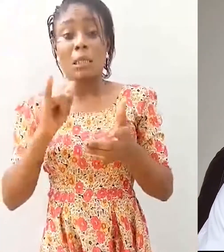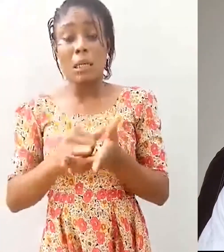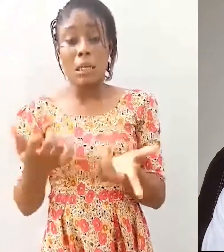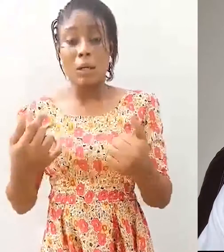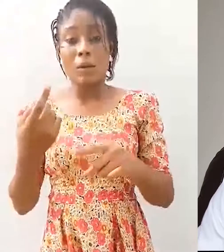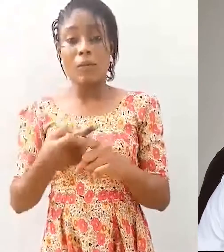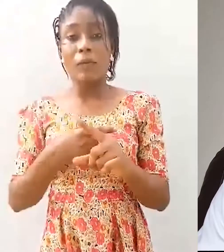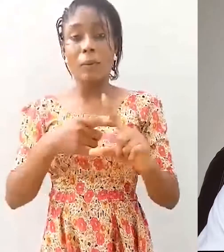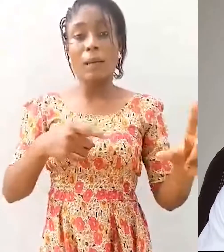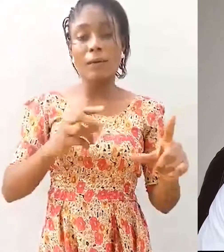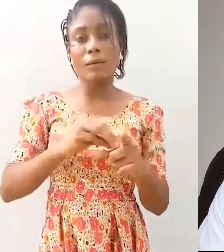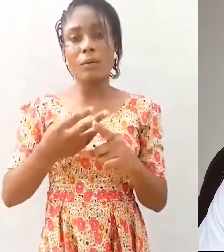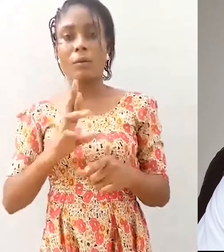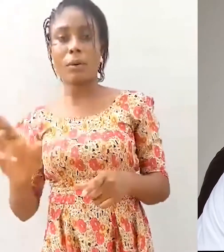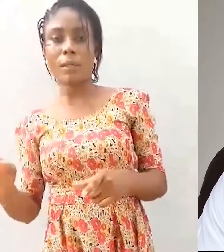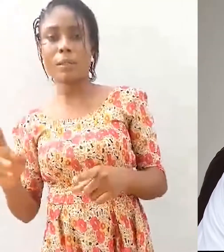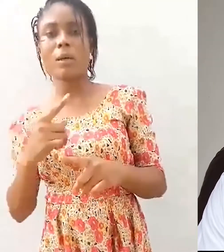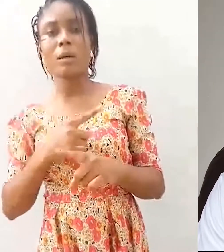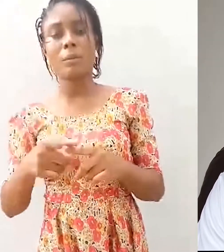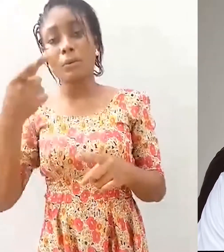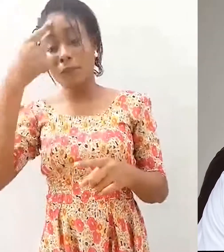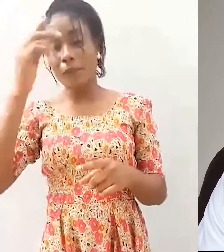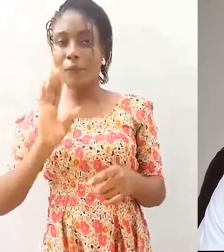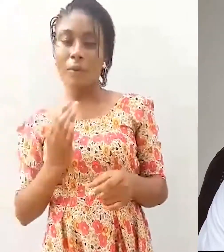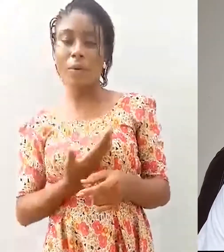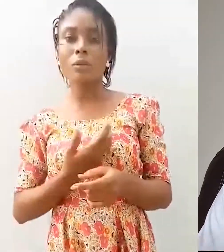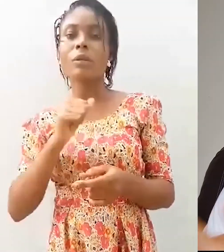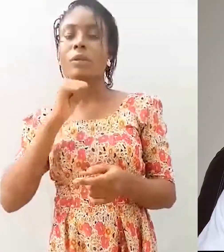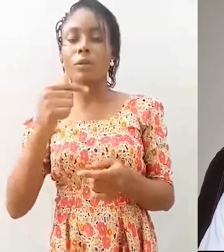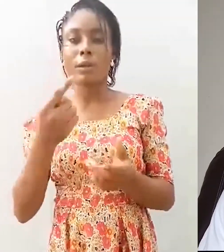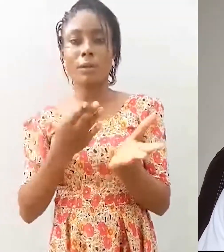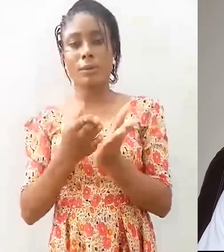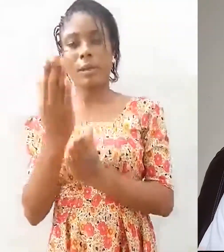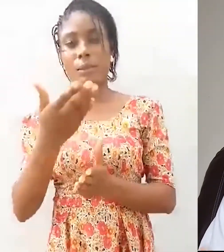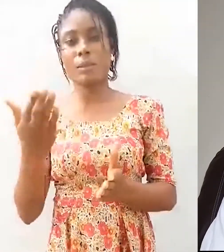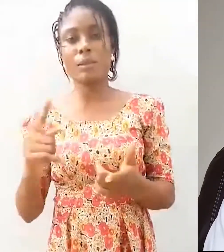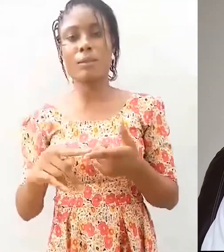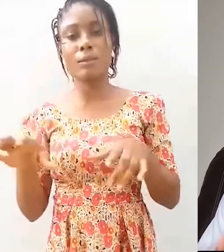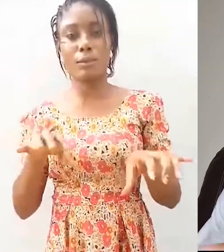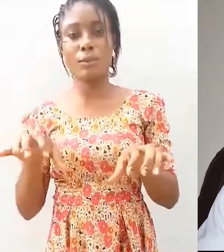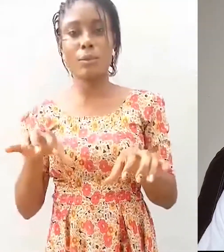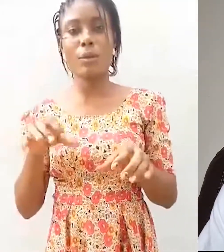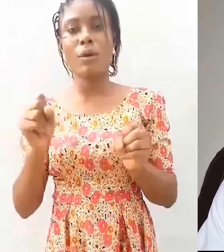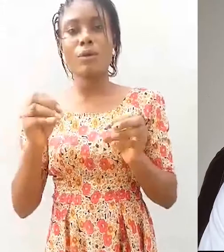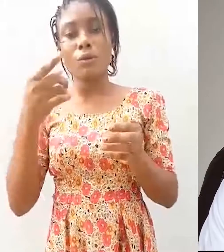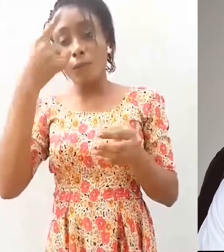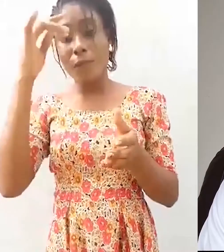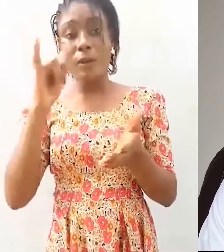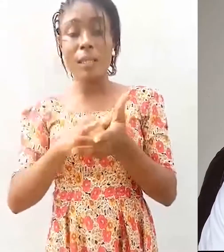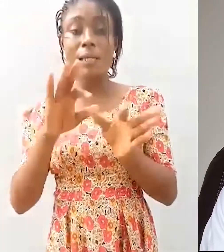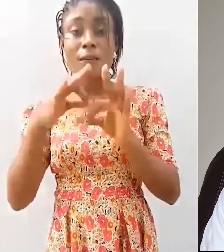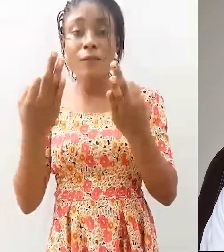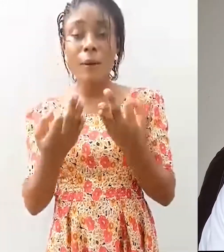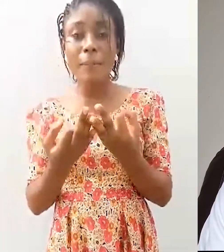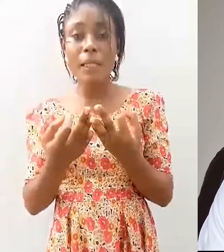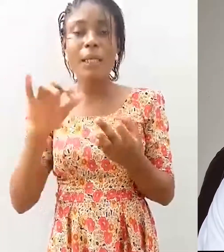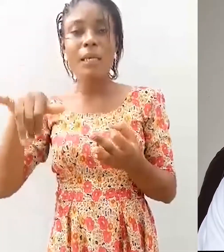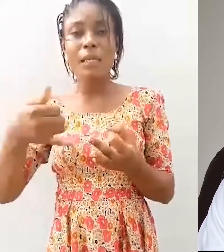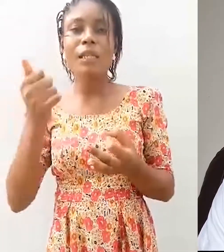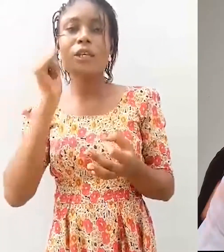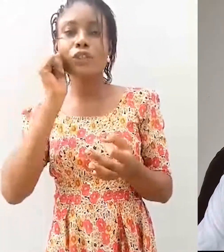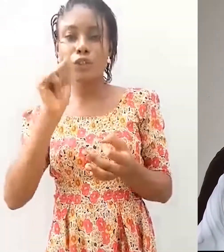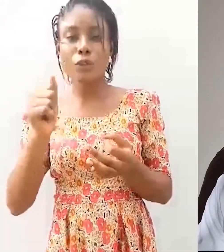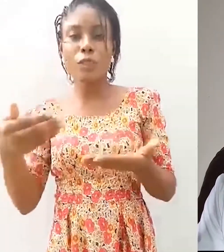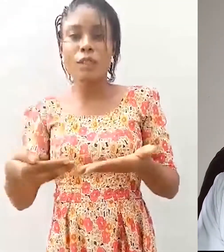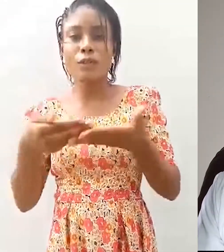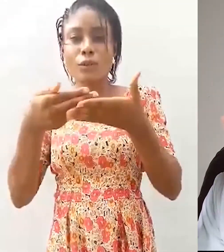Well, the answers could come from left and right, but for us, we know that it is not the right thing. Okay?